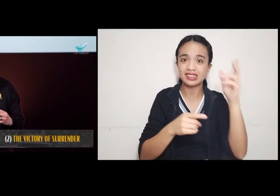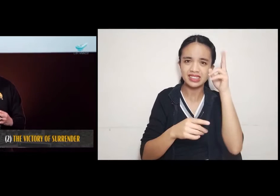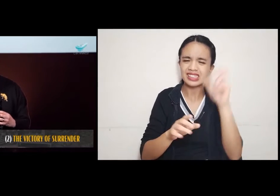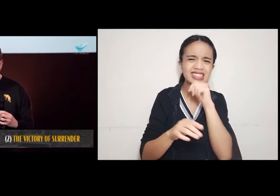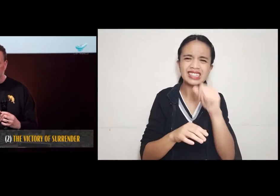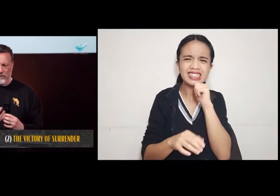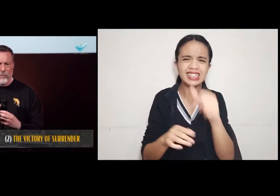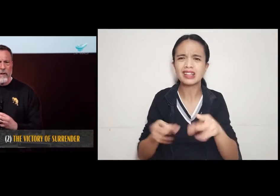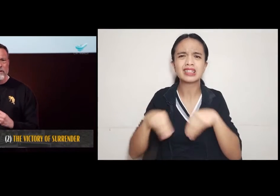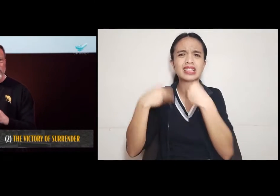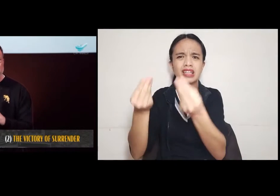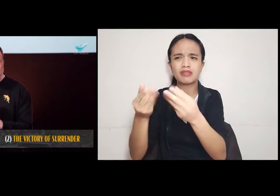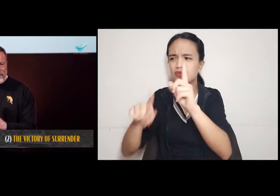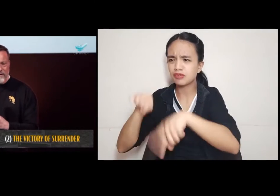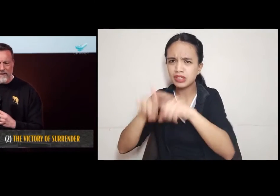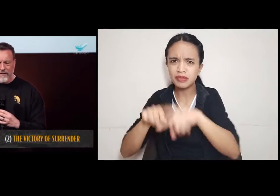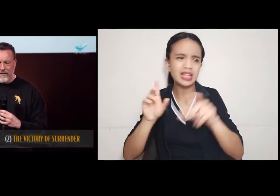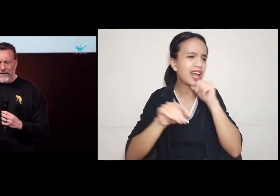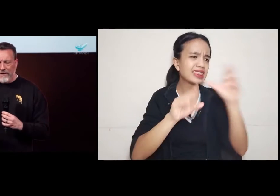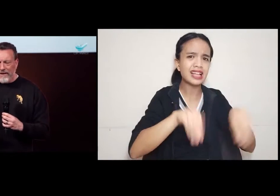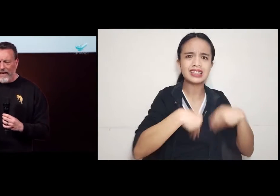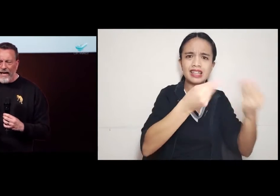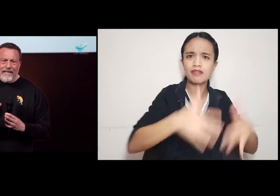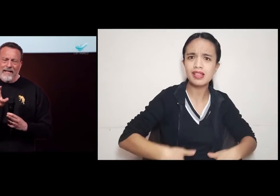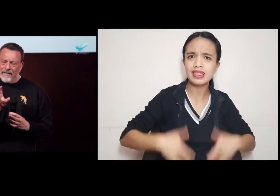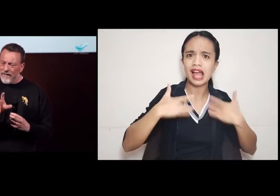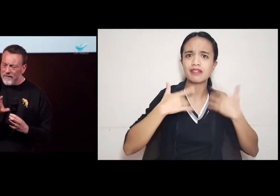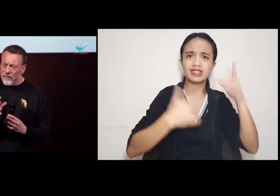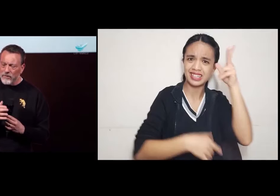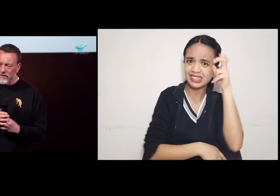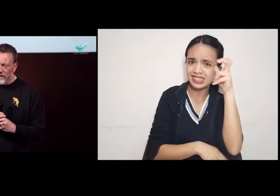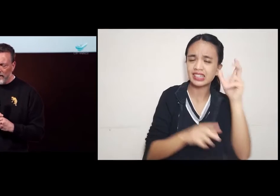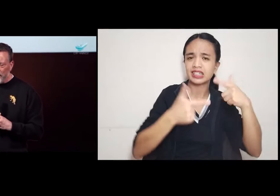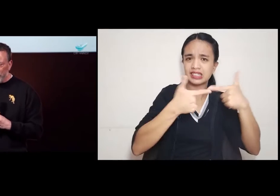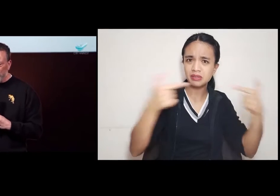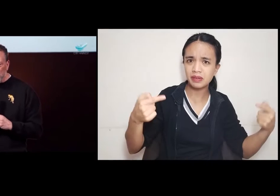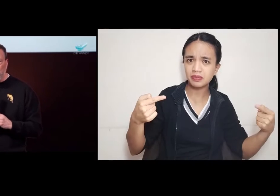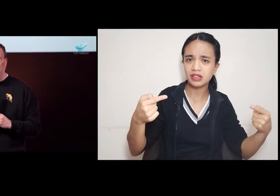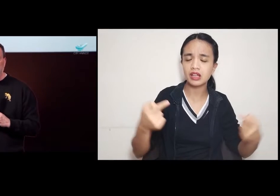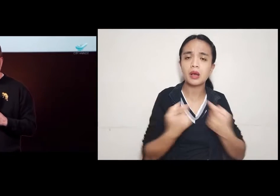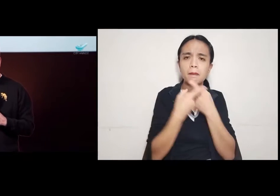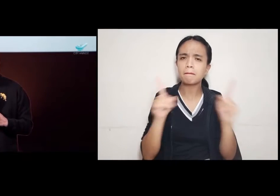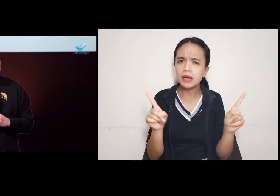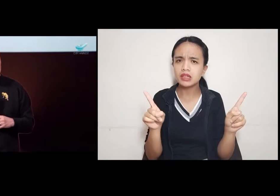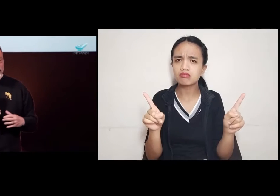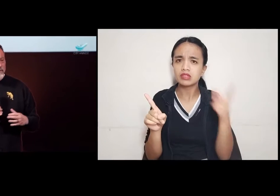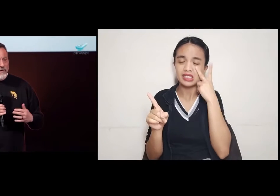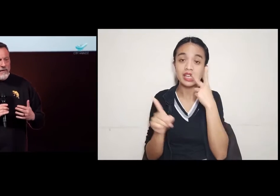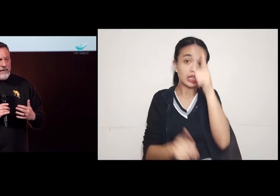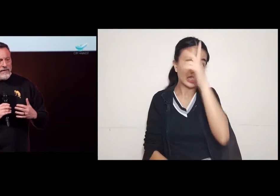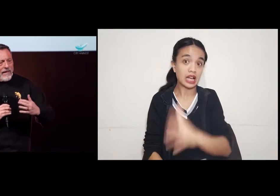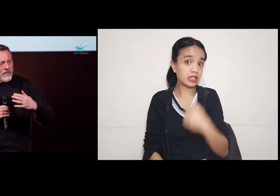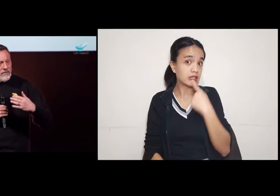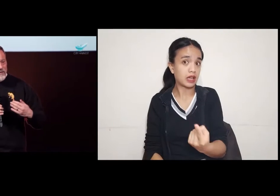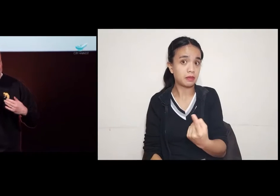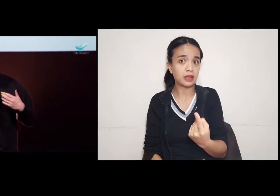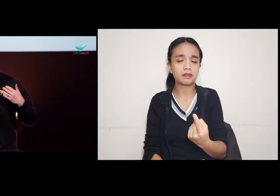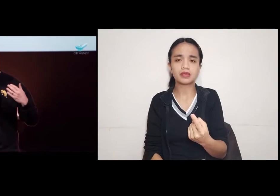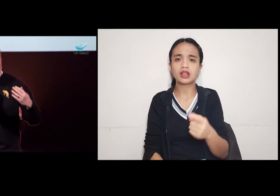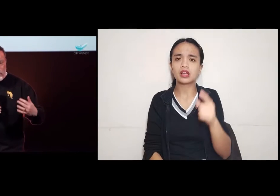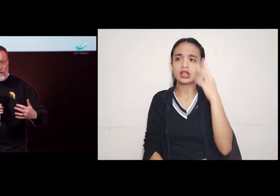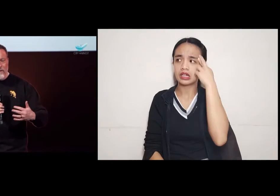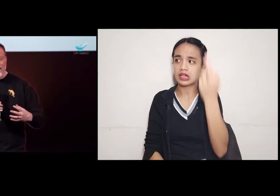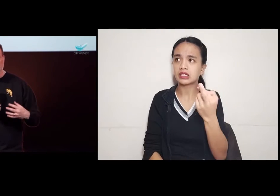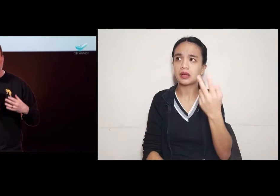to an enemy. You don't surrender to a friend. And yet, in the most extraordinary way, God says, you